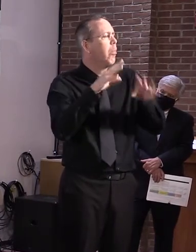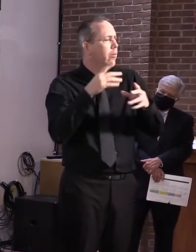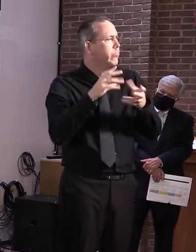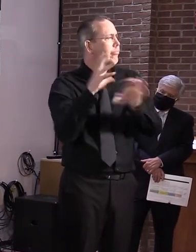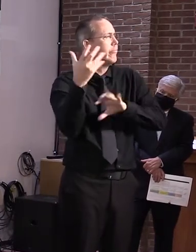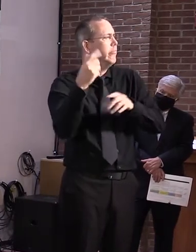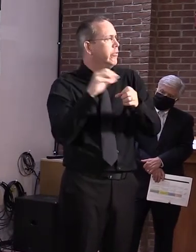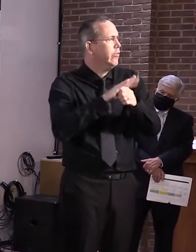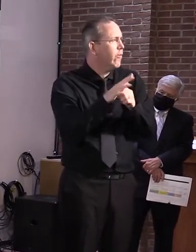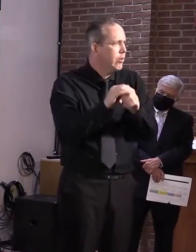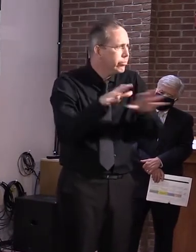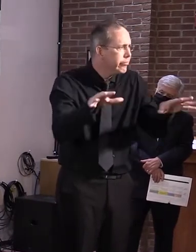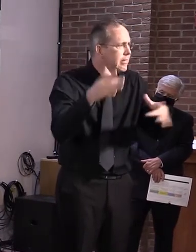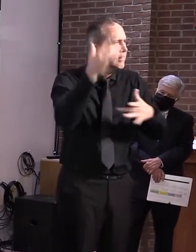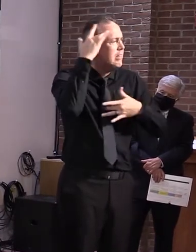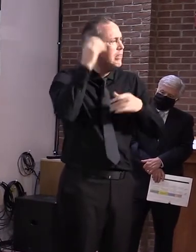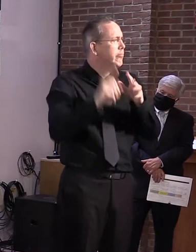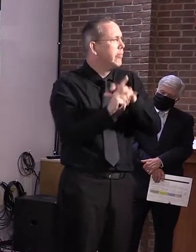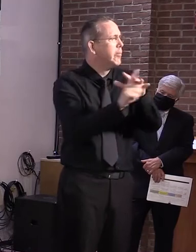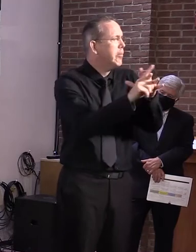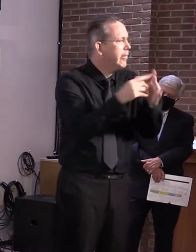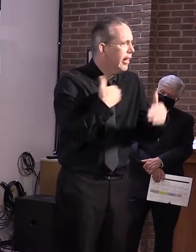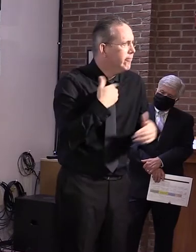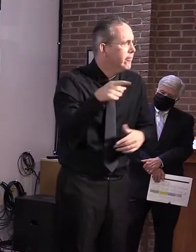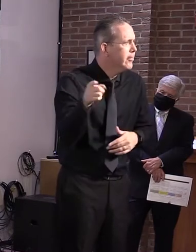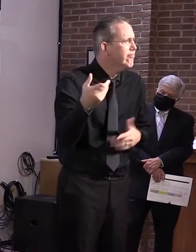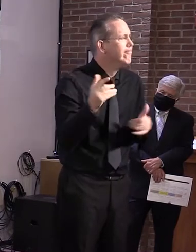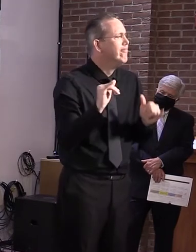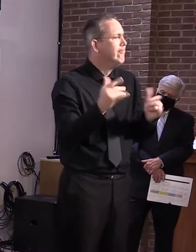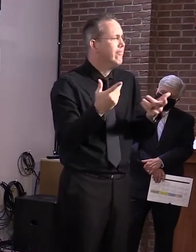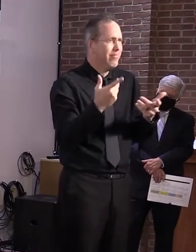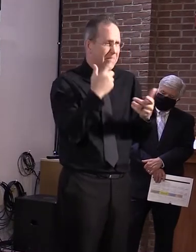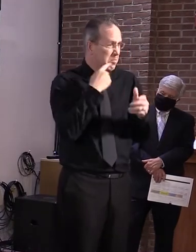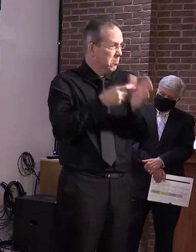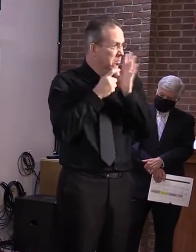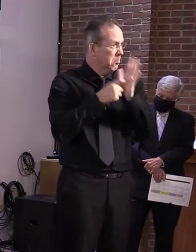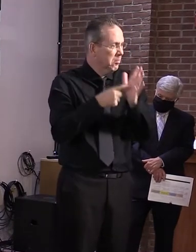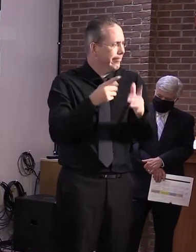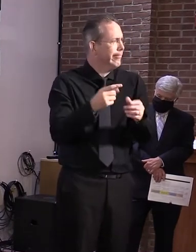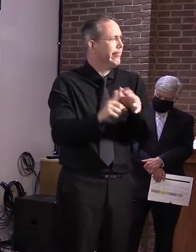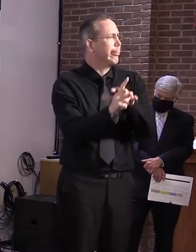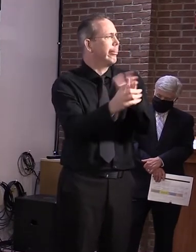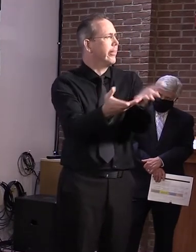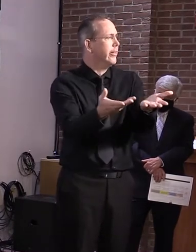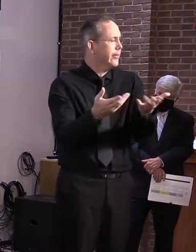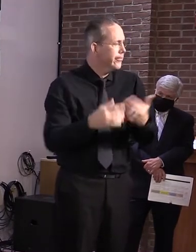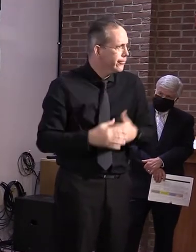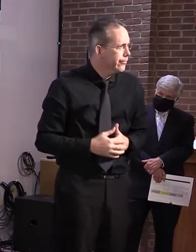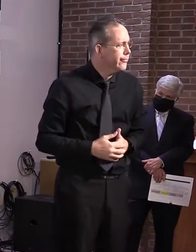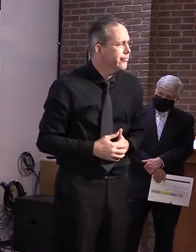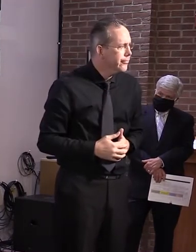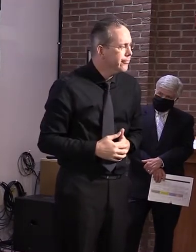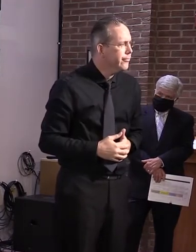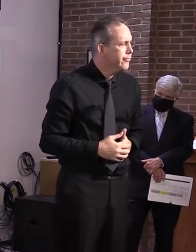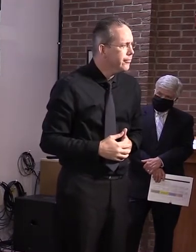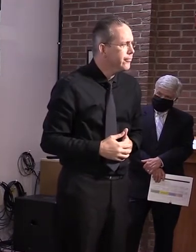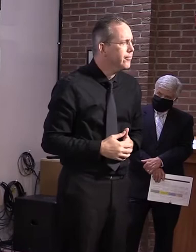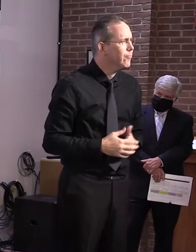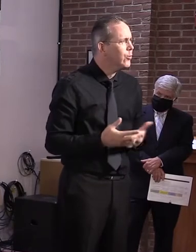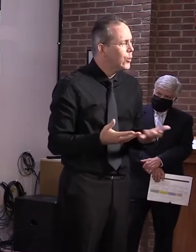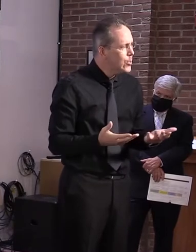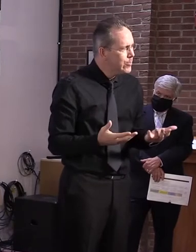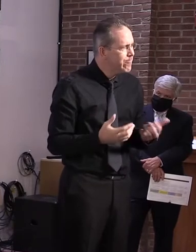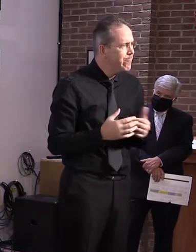growing in large numbers day to day, even with an enforcement or with a mandatory mask